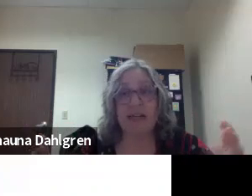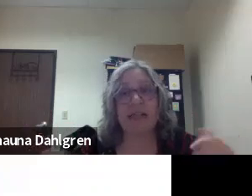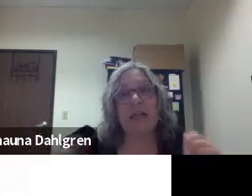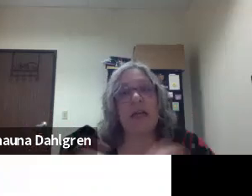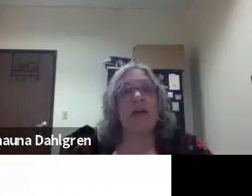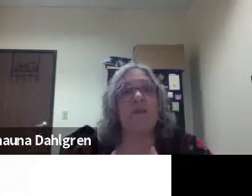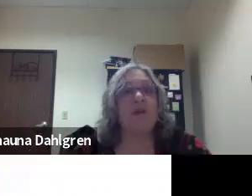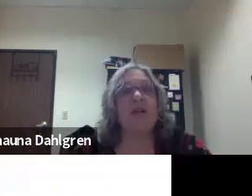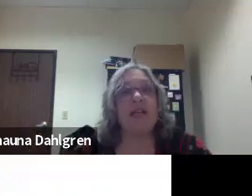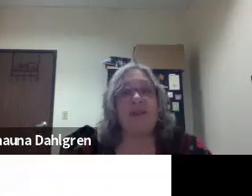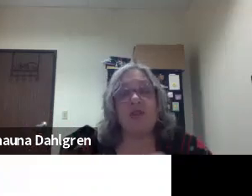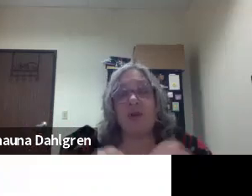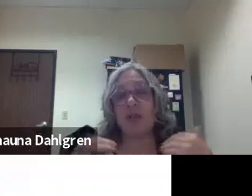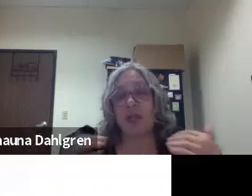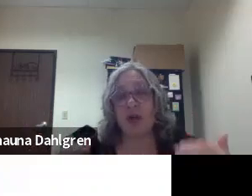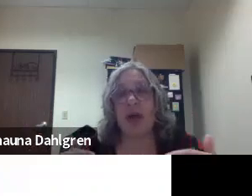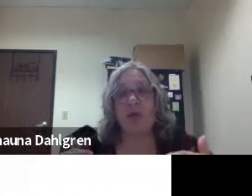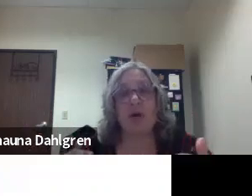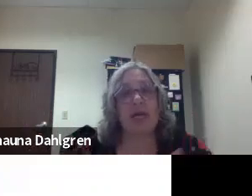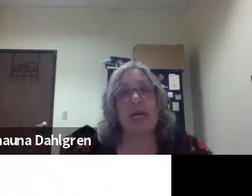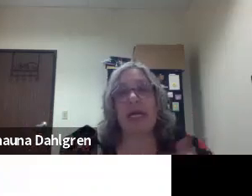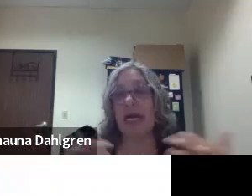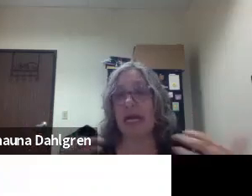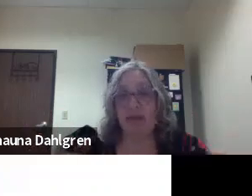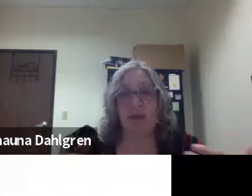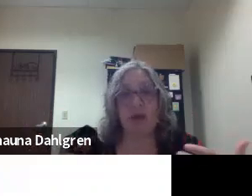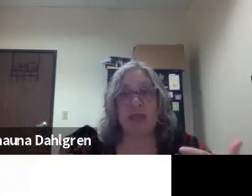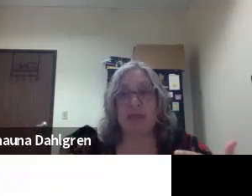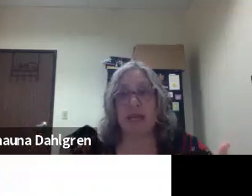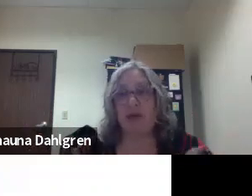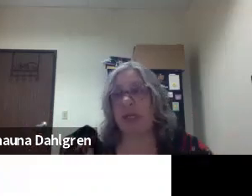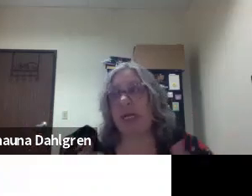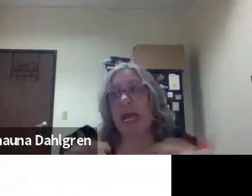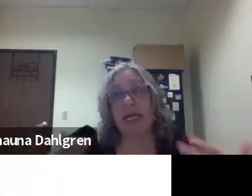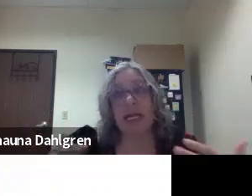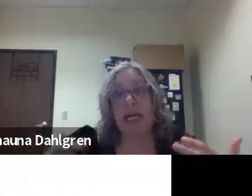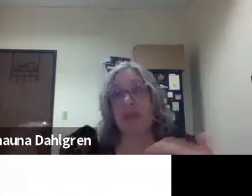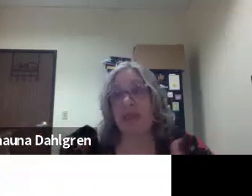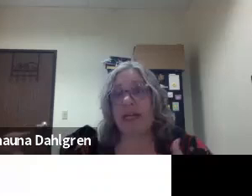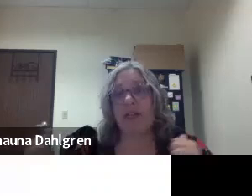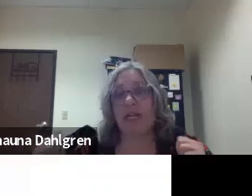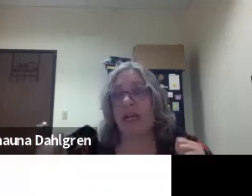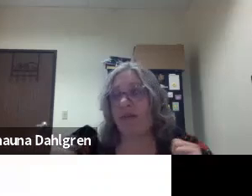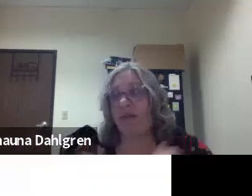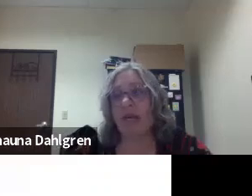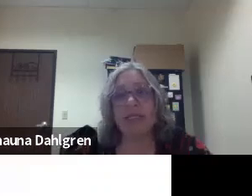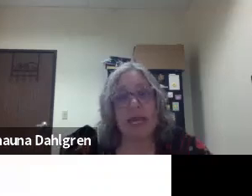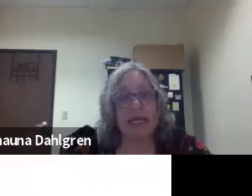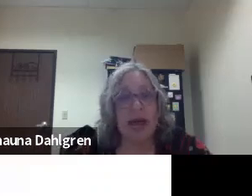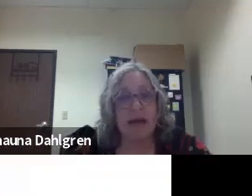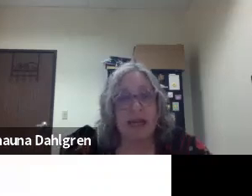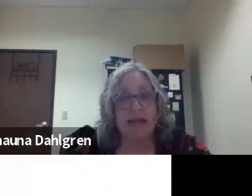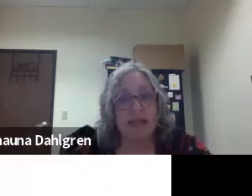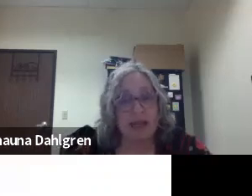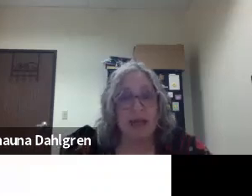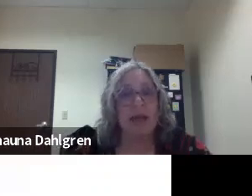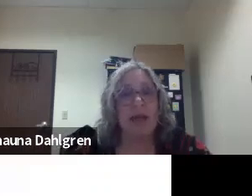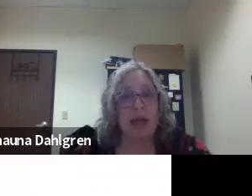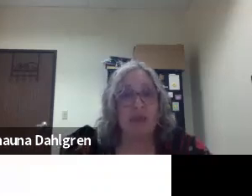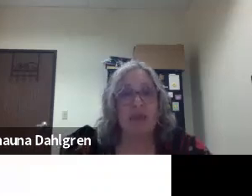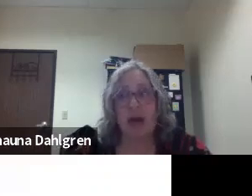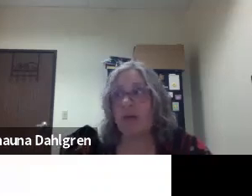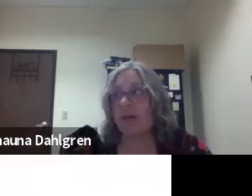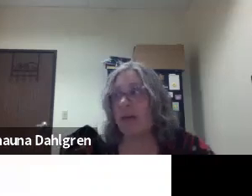safety nets for an individual to try working, even work substantially, and again, potentially even maintain access